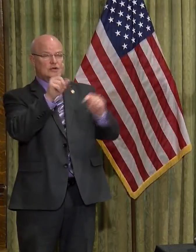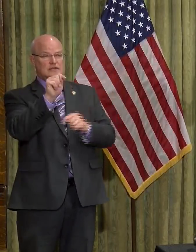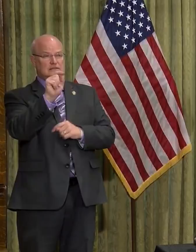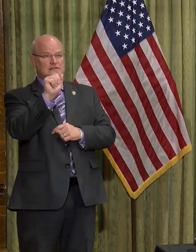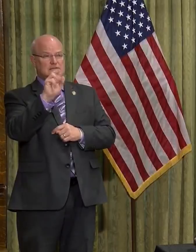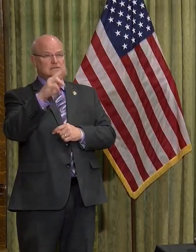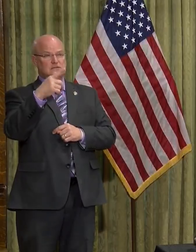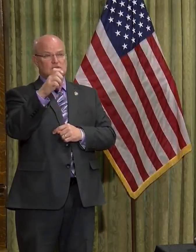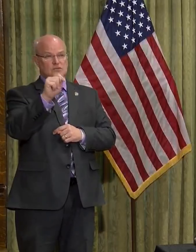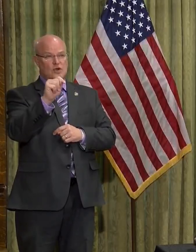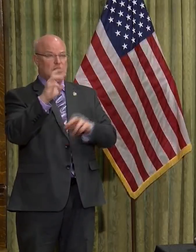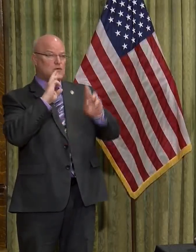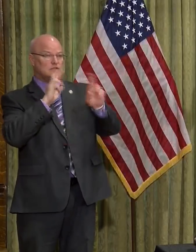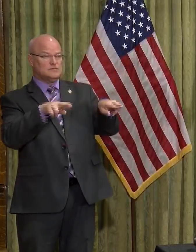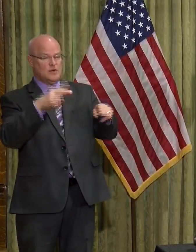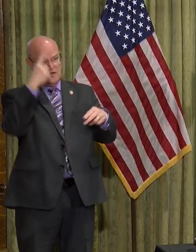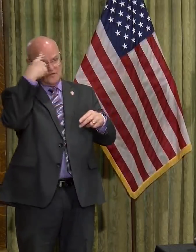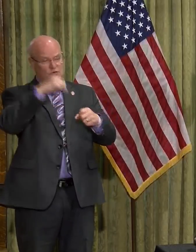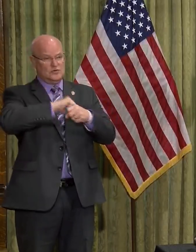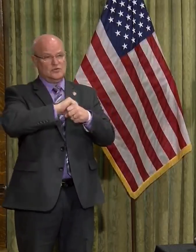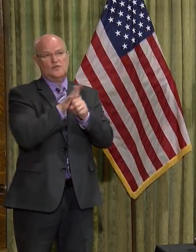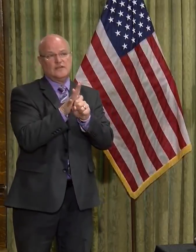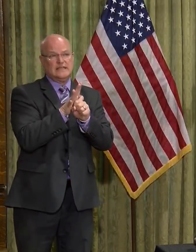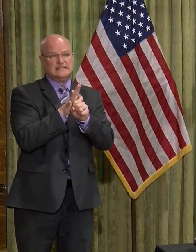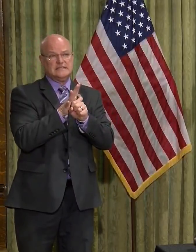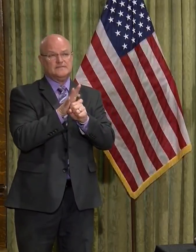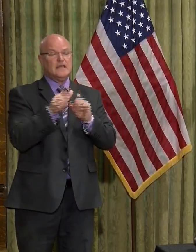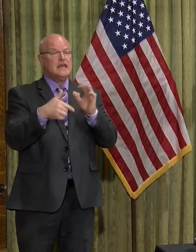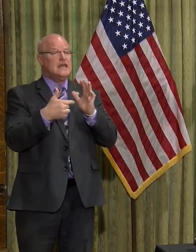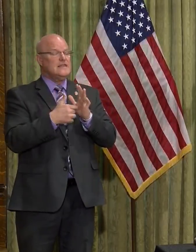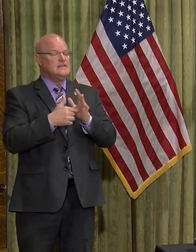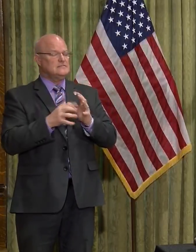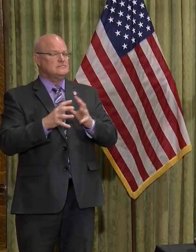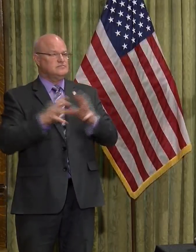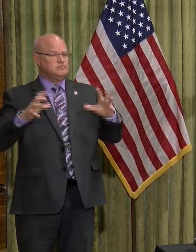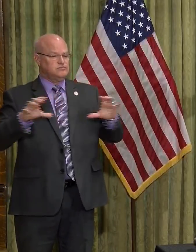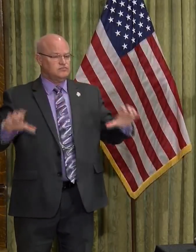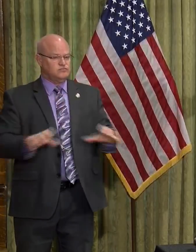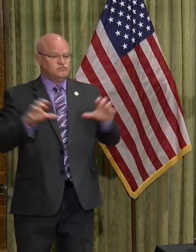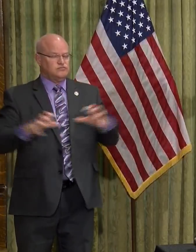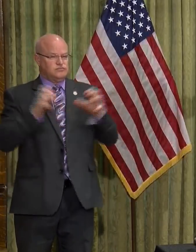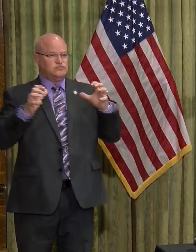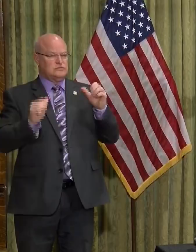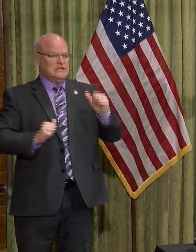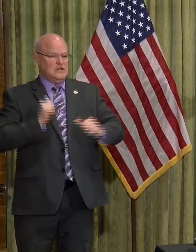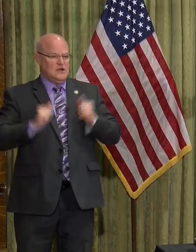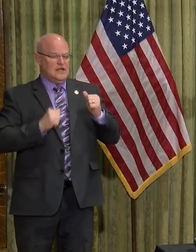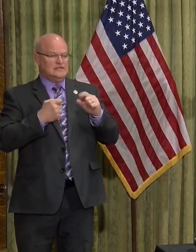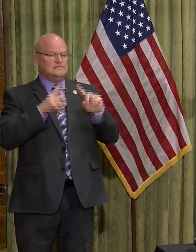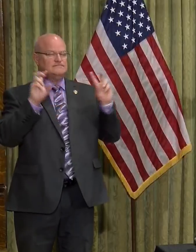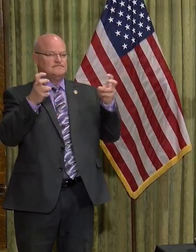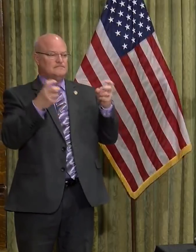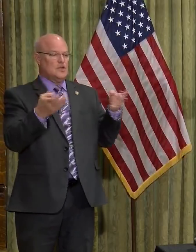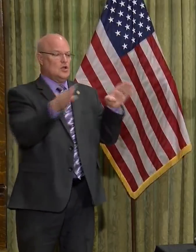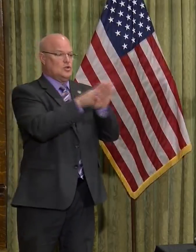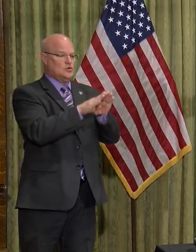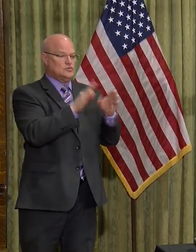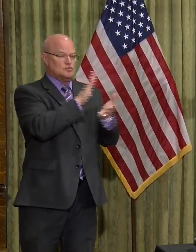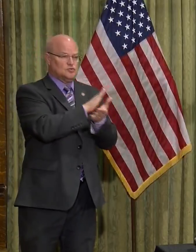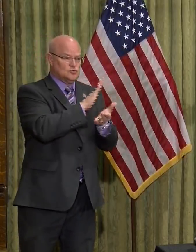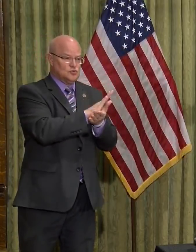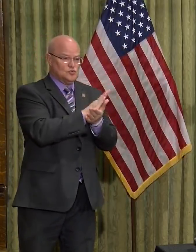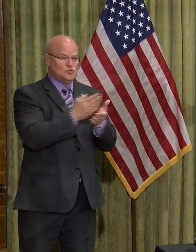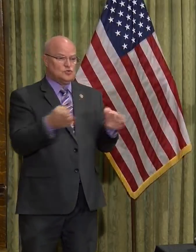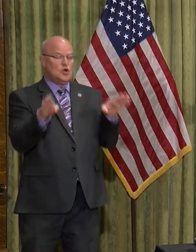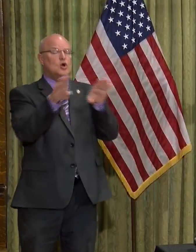to COVID-19. And these are very aggressive actions that we've taken, from closing the schools, closing restaurants and